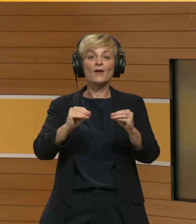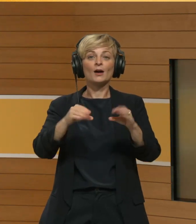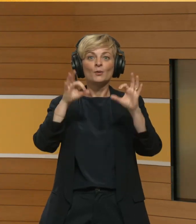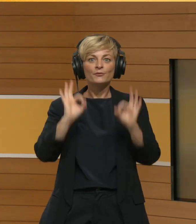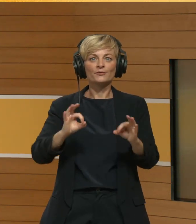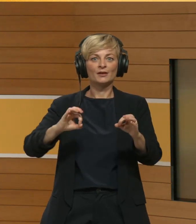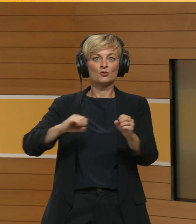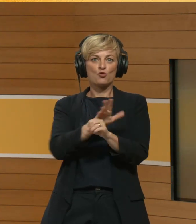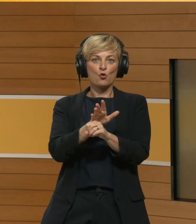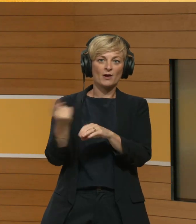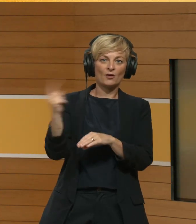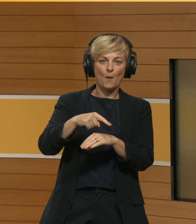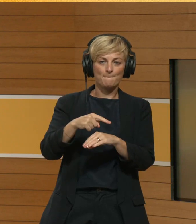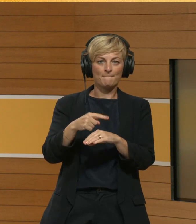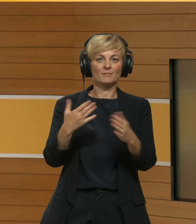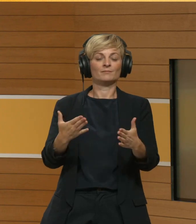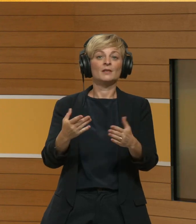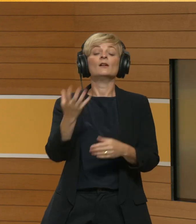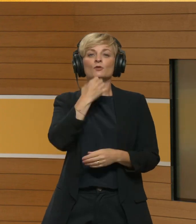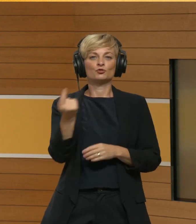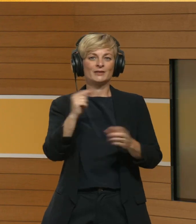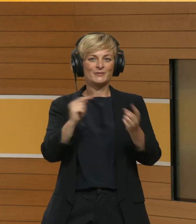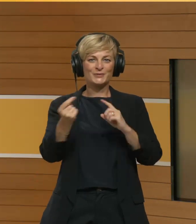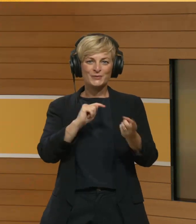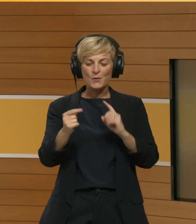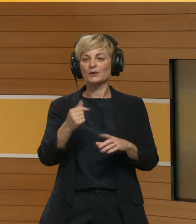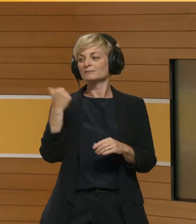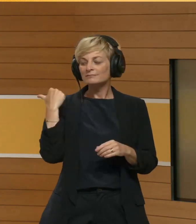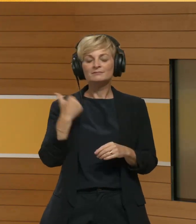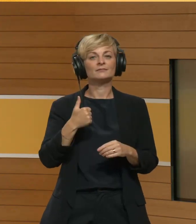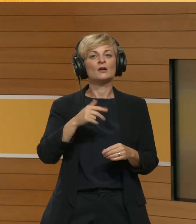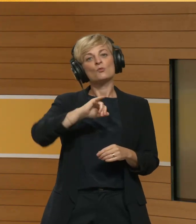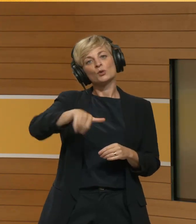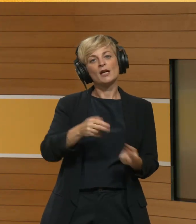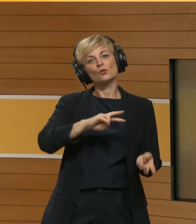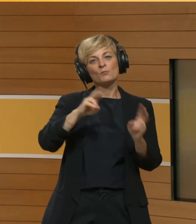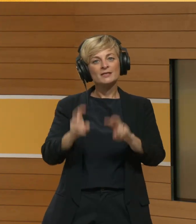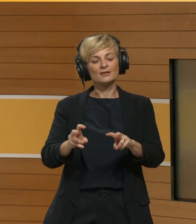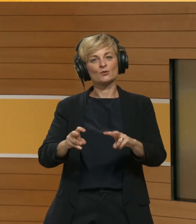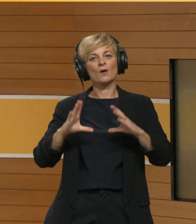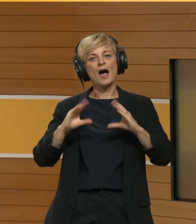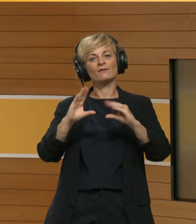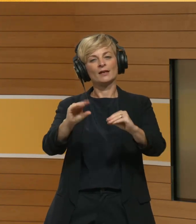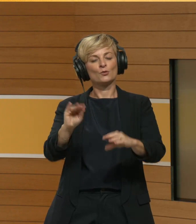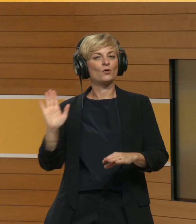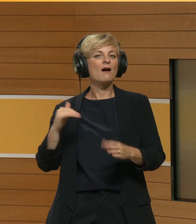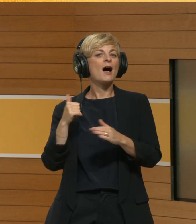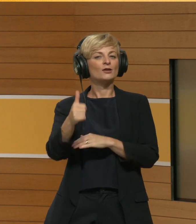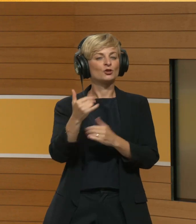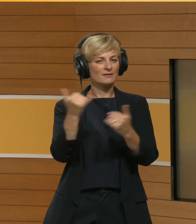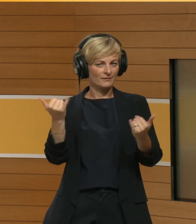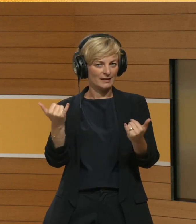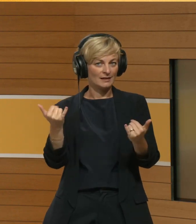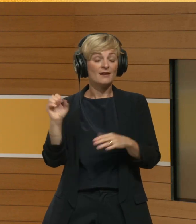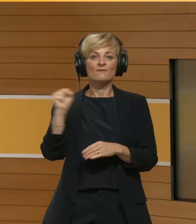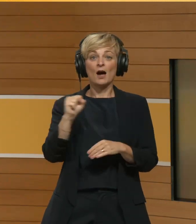the implementation, the application of the magnet model. So the magnet model is actually something that comes from the US, and we will discuss how